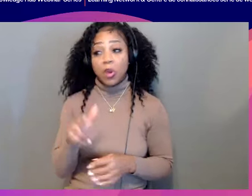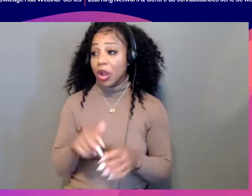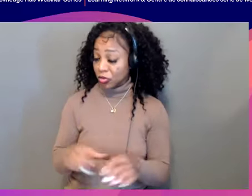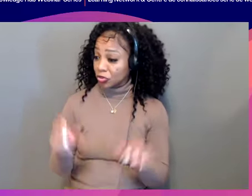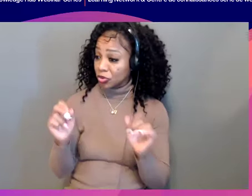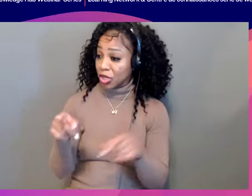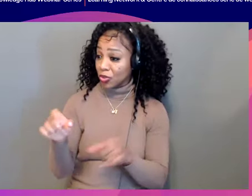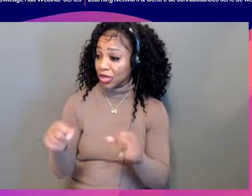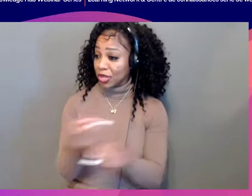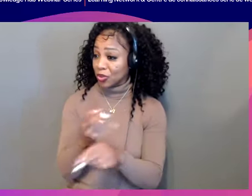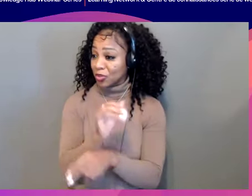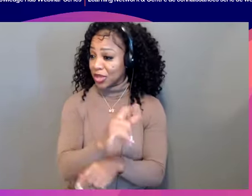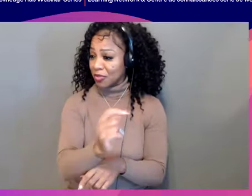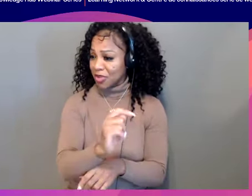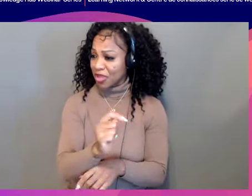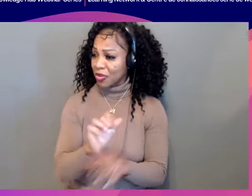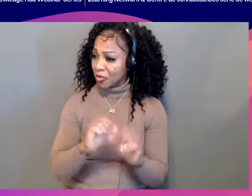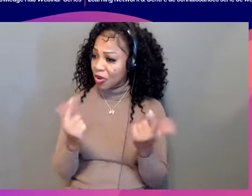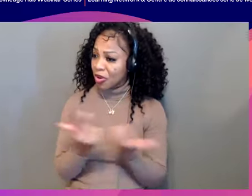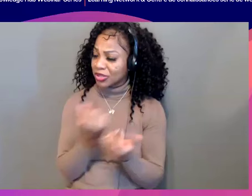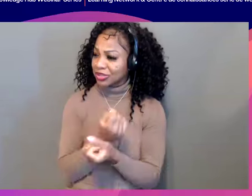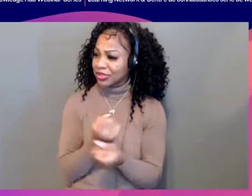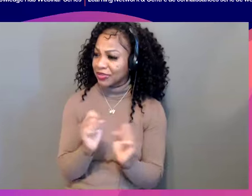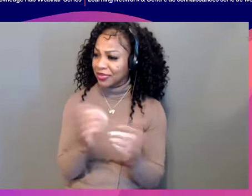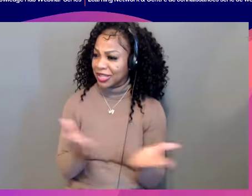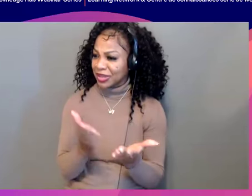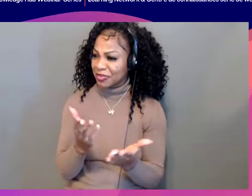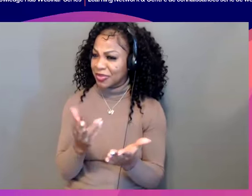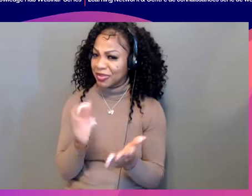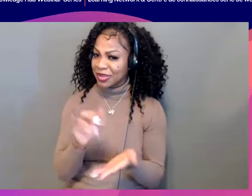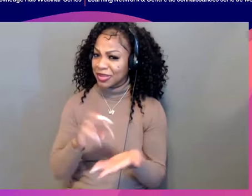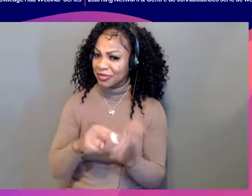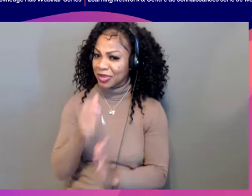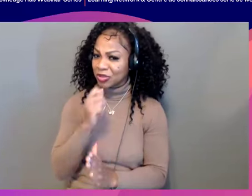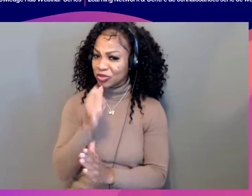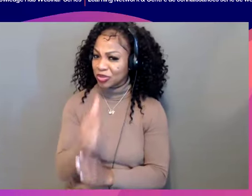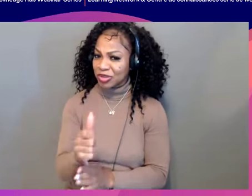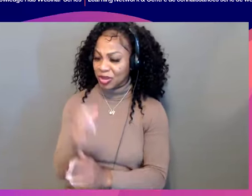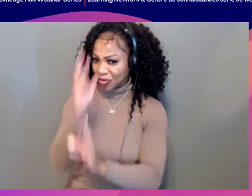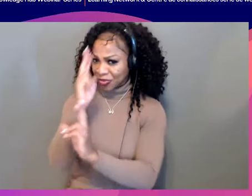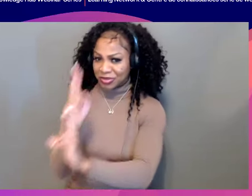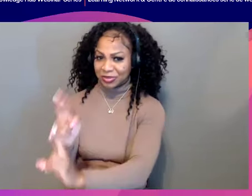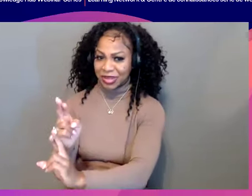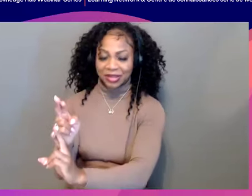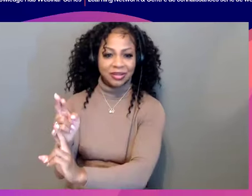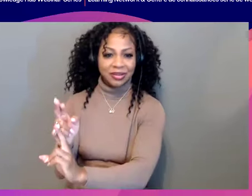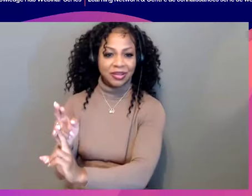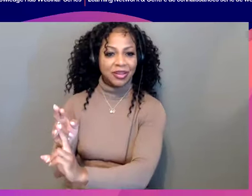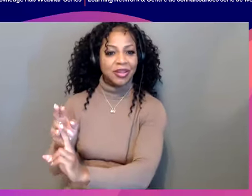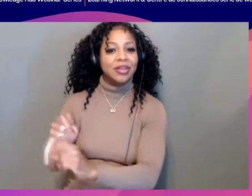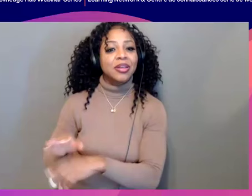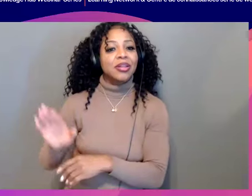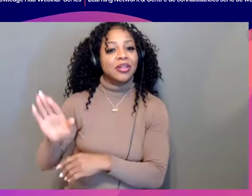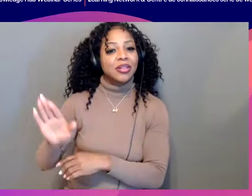can just use that washroom, we are all safe here, which invalidates a trans or non-binary's or